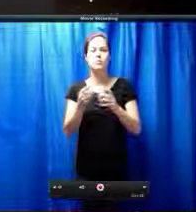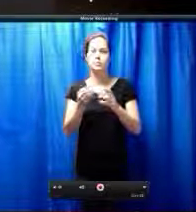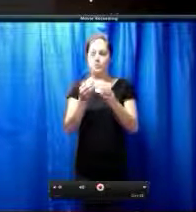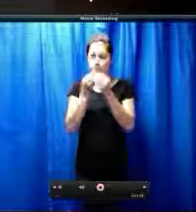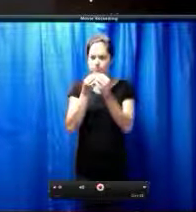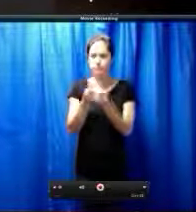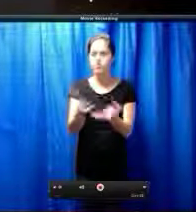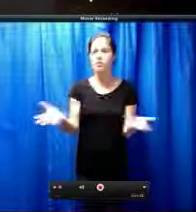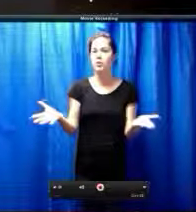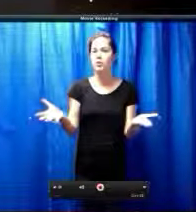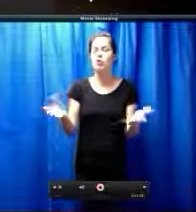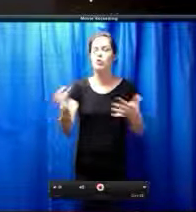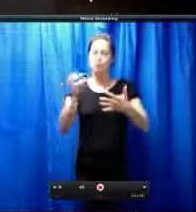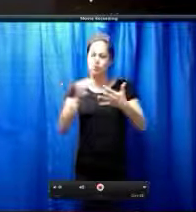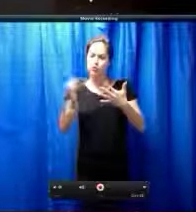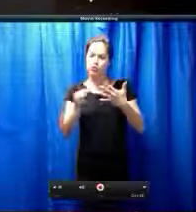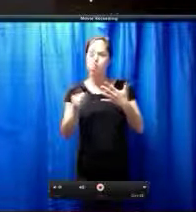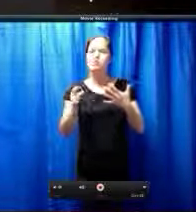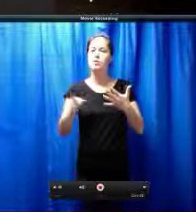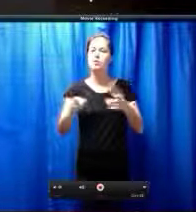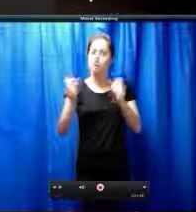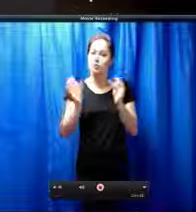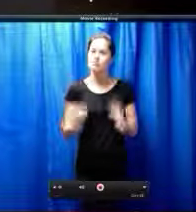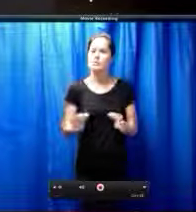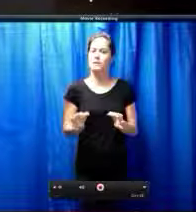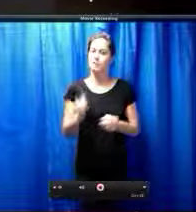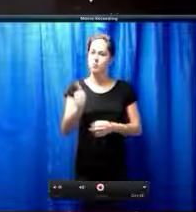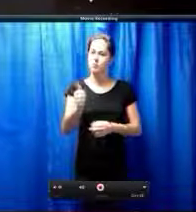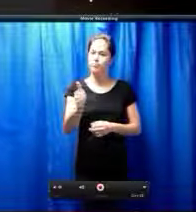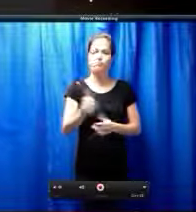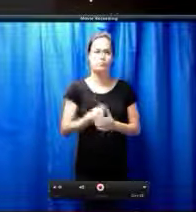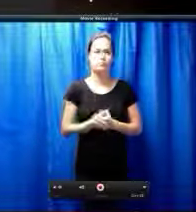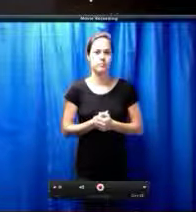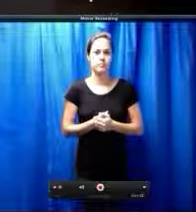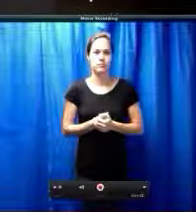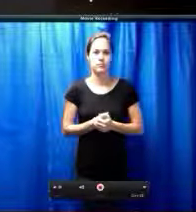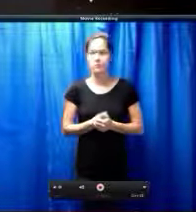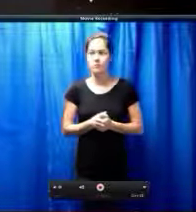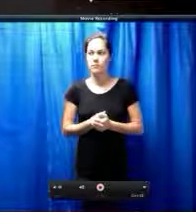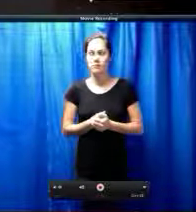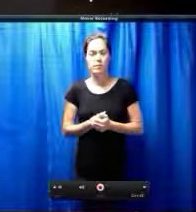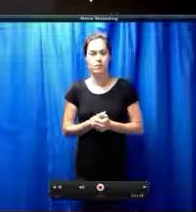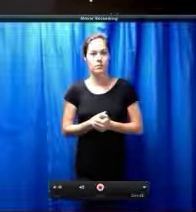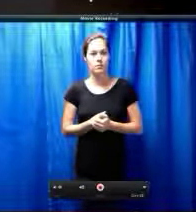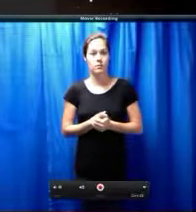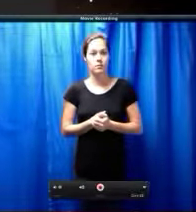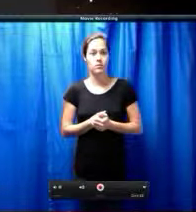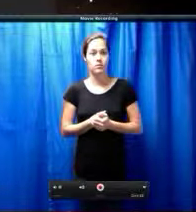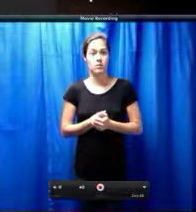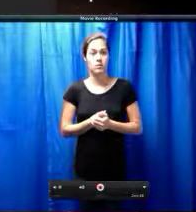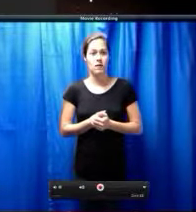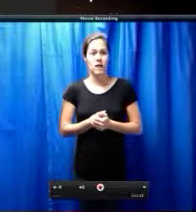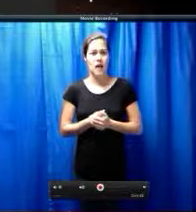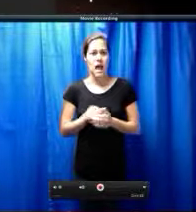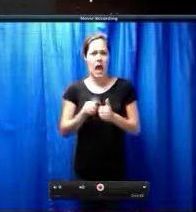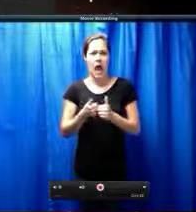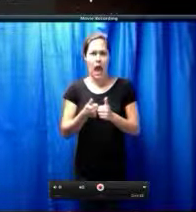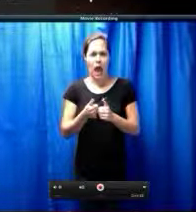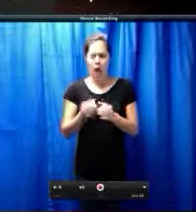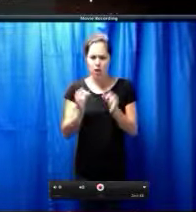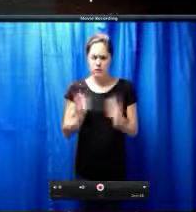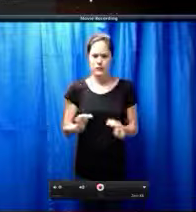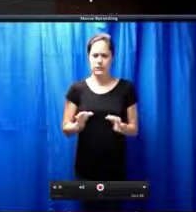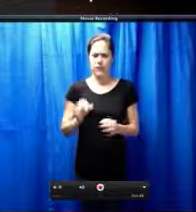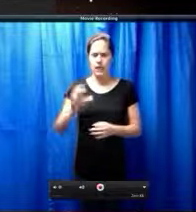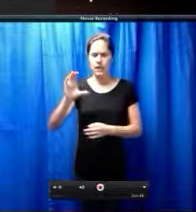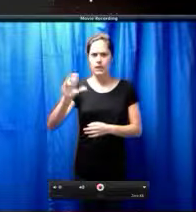good choices. Now, how is cancer diagnosed? To really be able to really get a clear diagnosis, a biopsy has to be made, and that